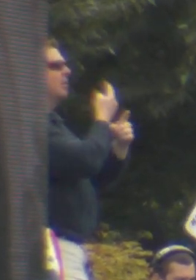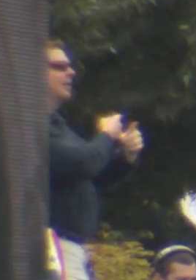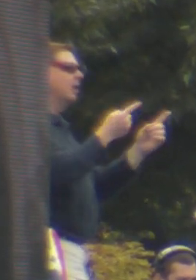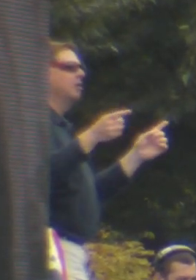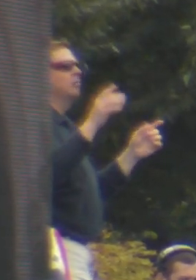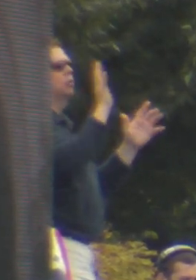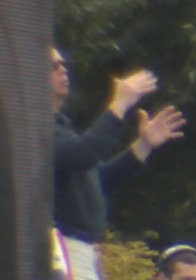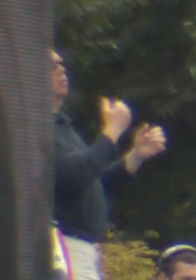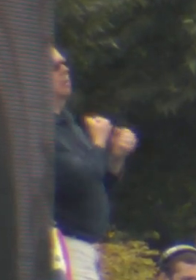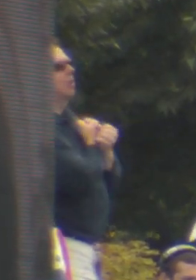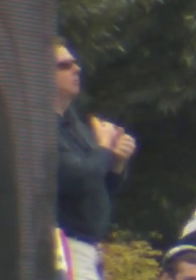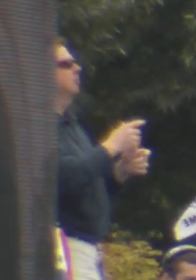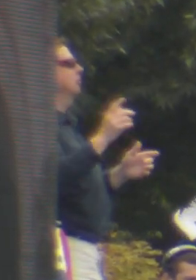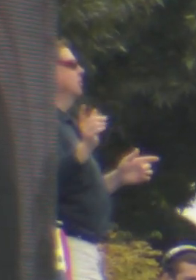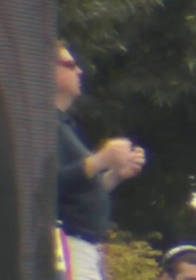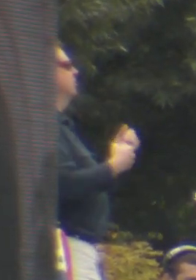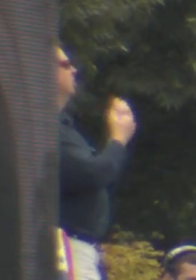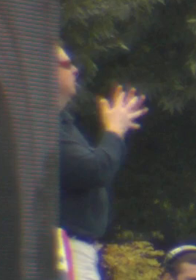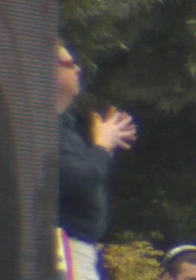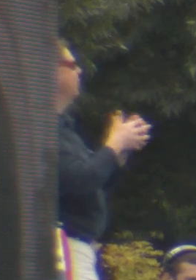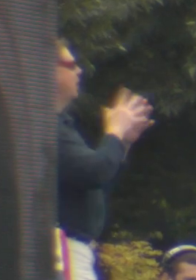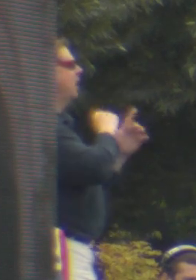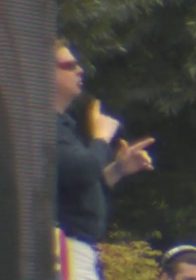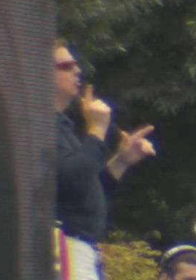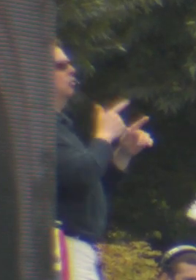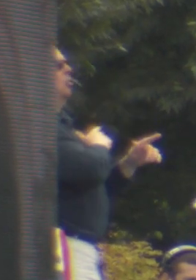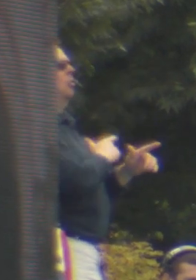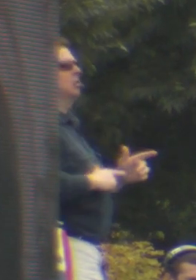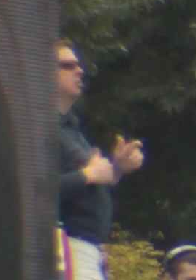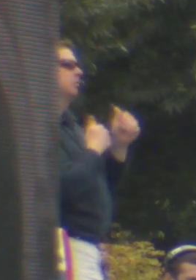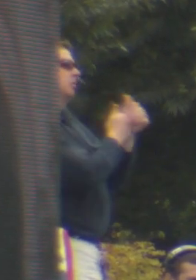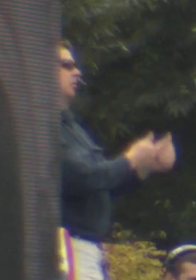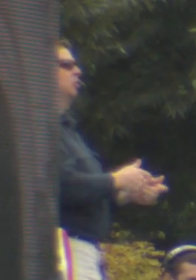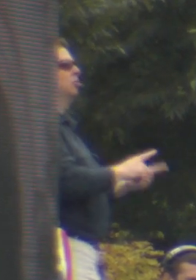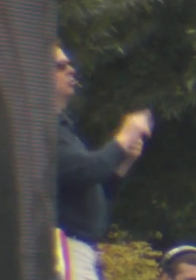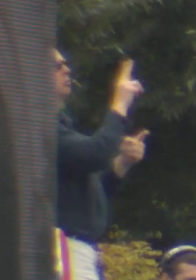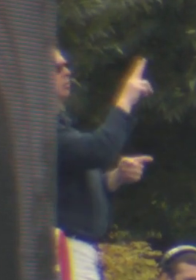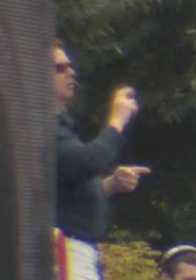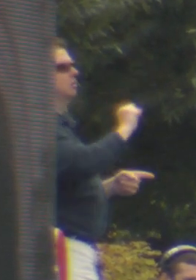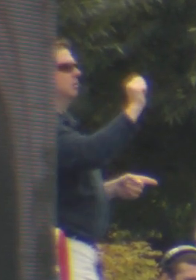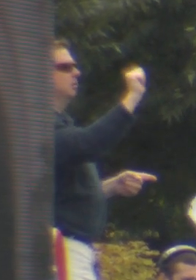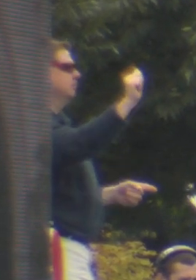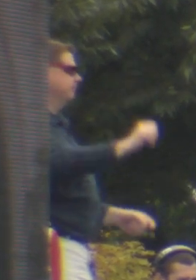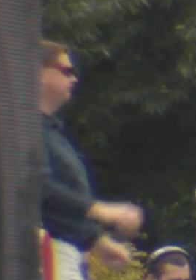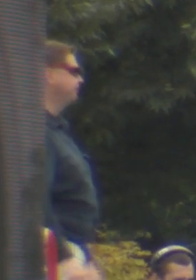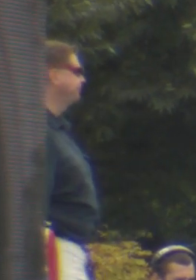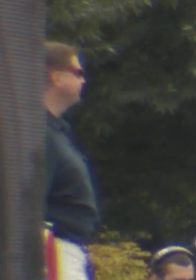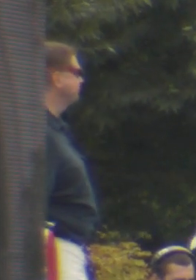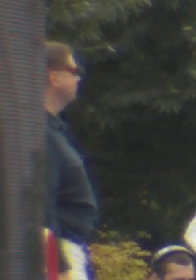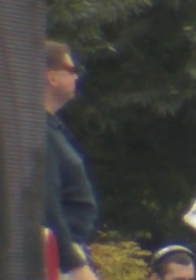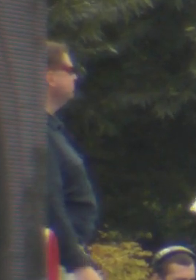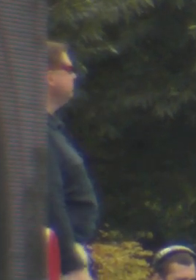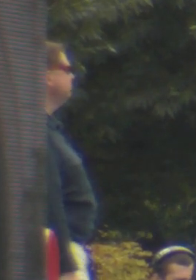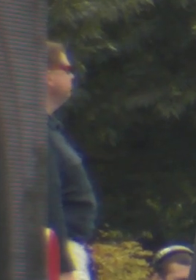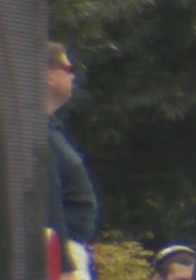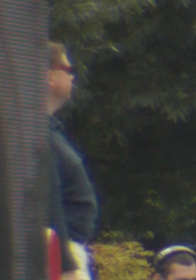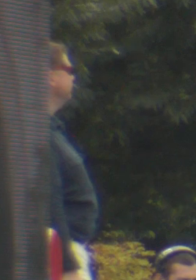your love, your patriotism, and your loyalty to the United States of America.